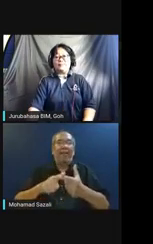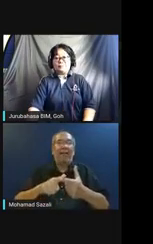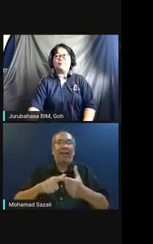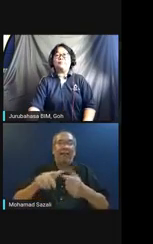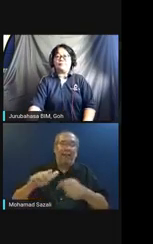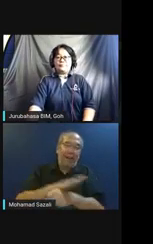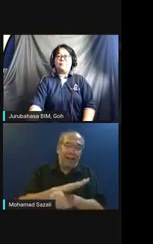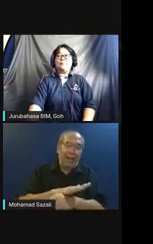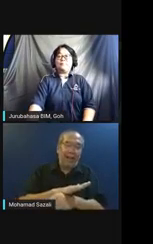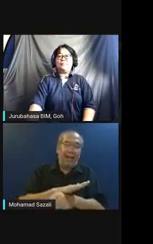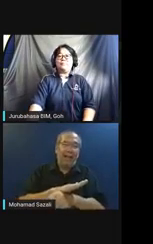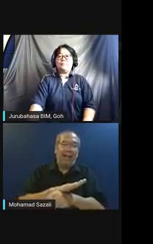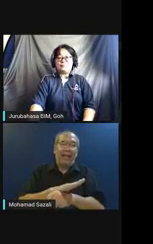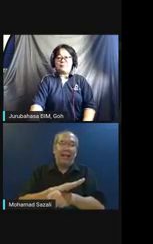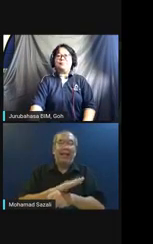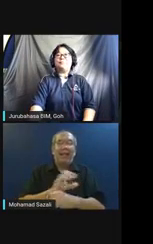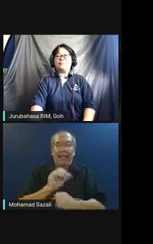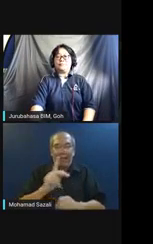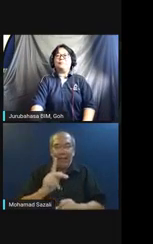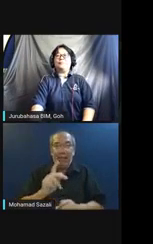partially.